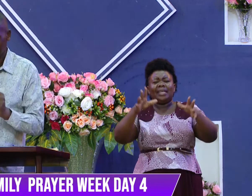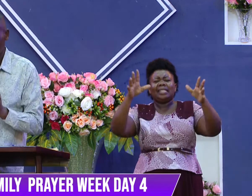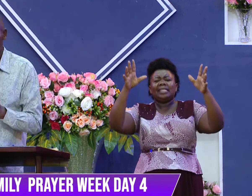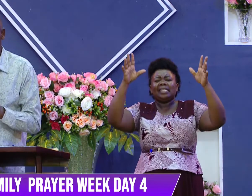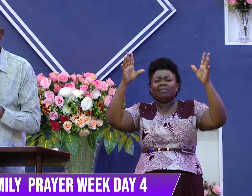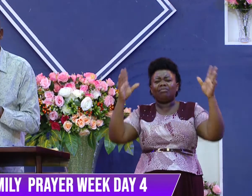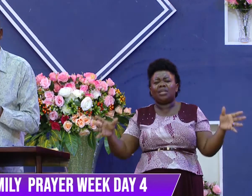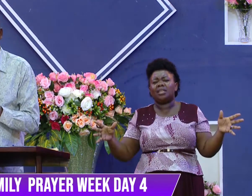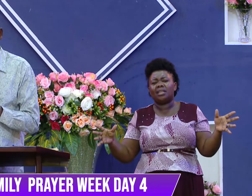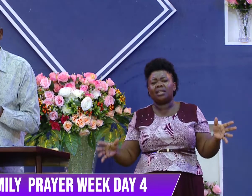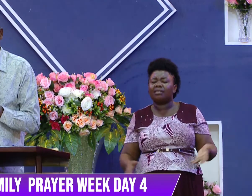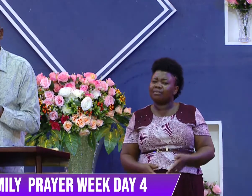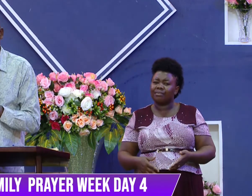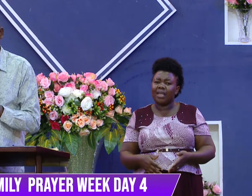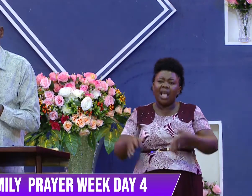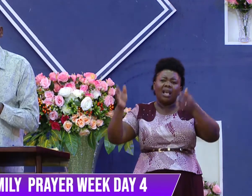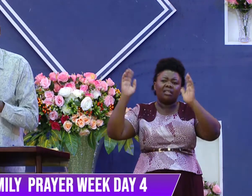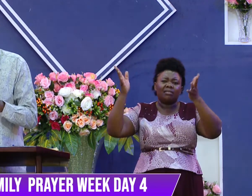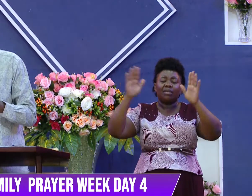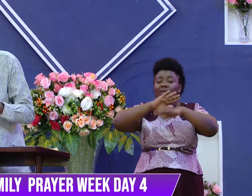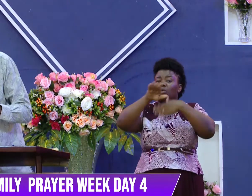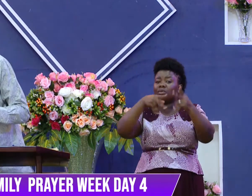be that your name is famous to